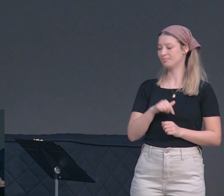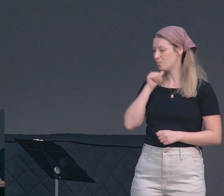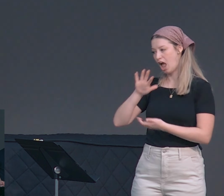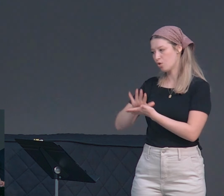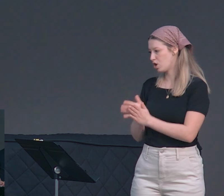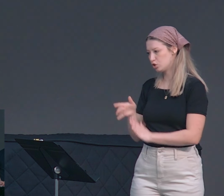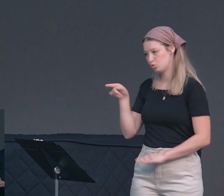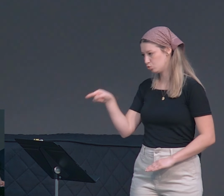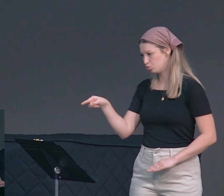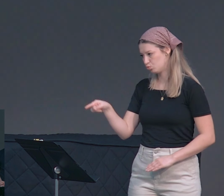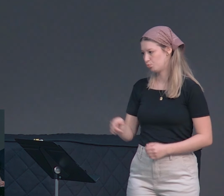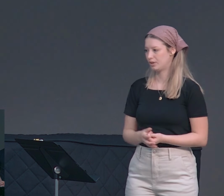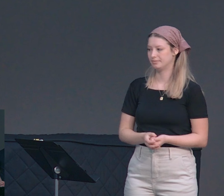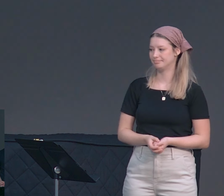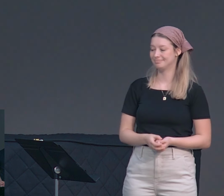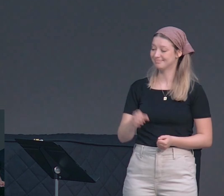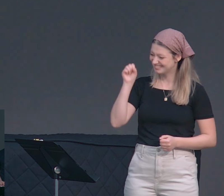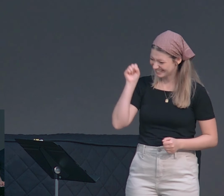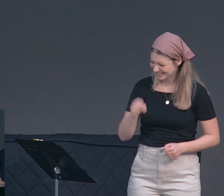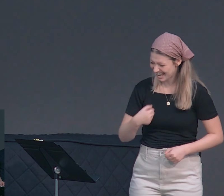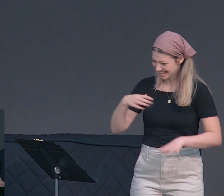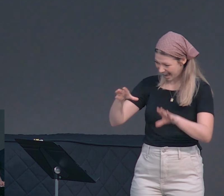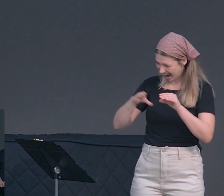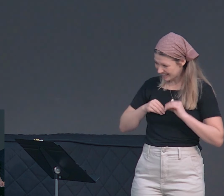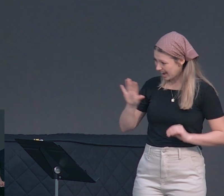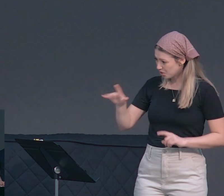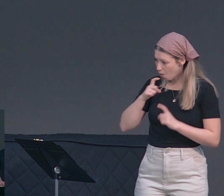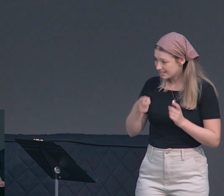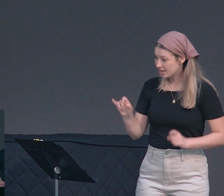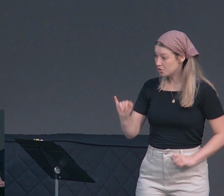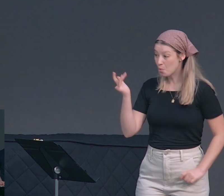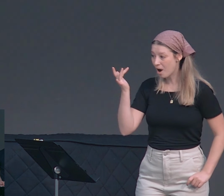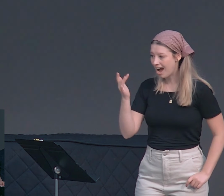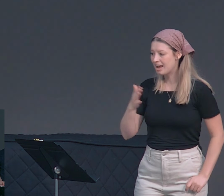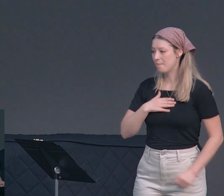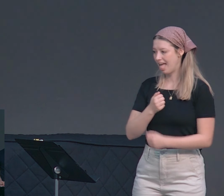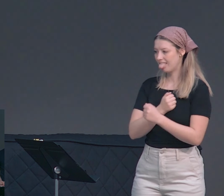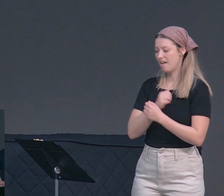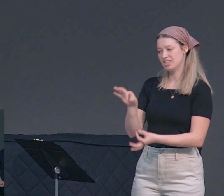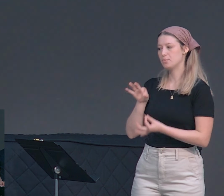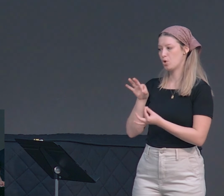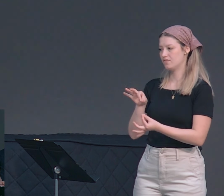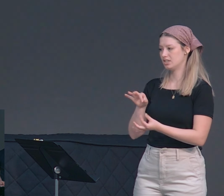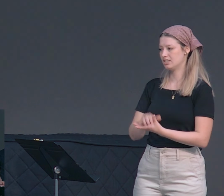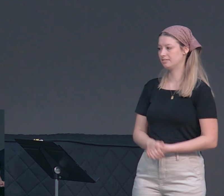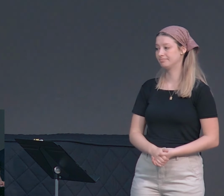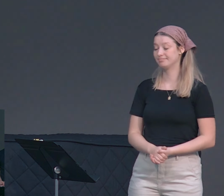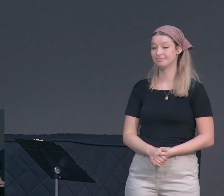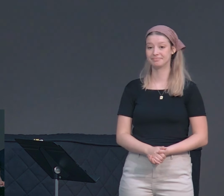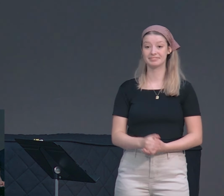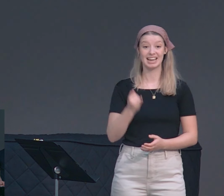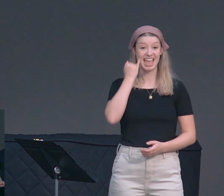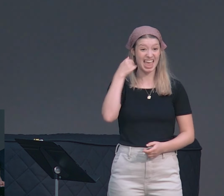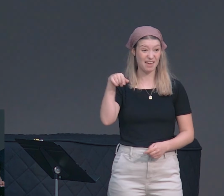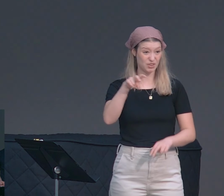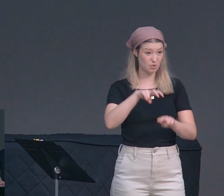Yes, I will take yours too, because my love is perfect. Friends, if you sit here